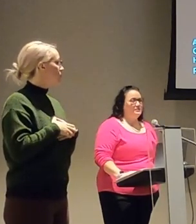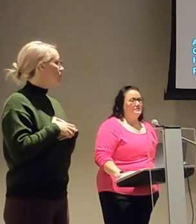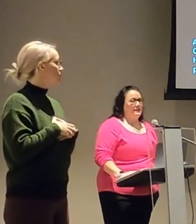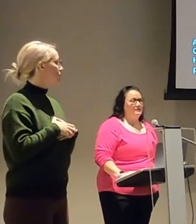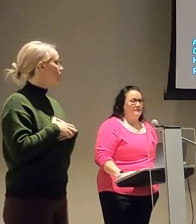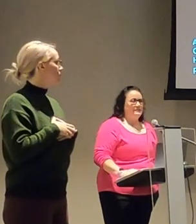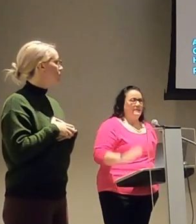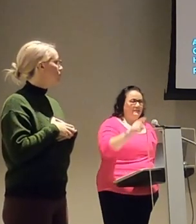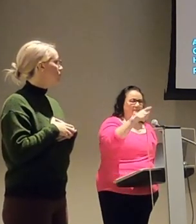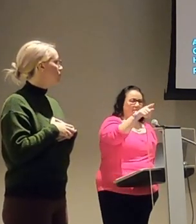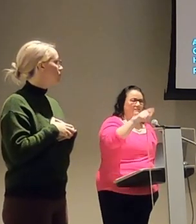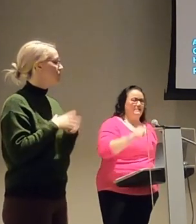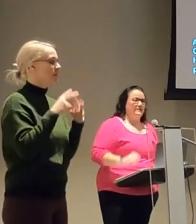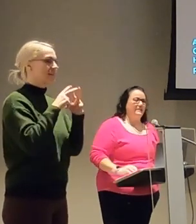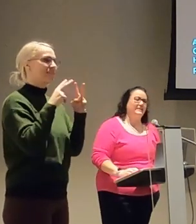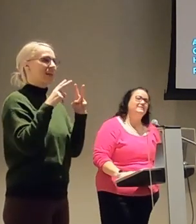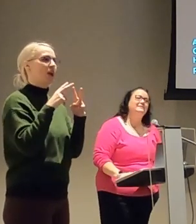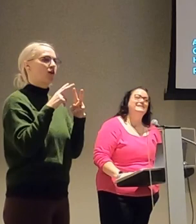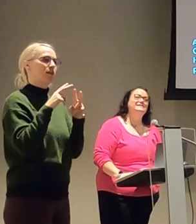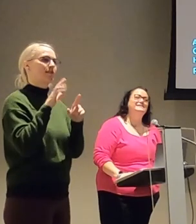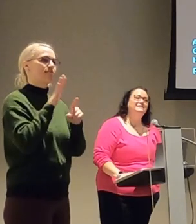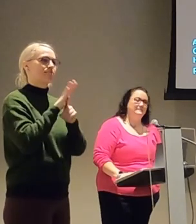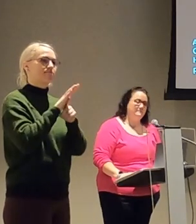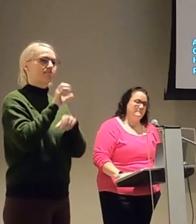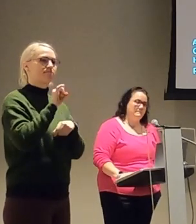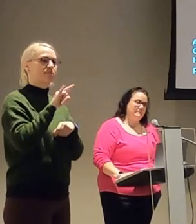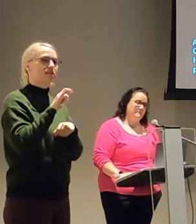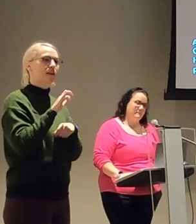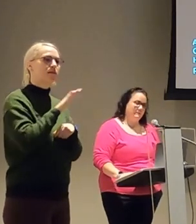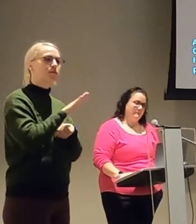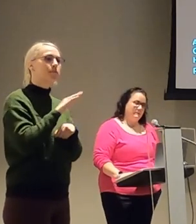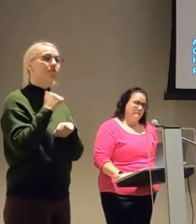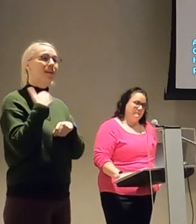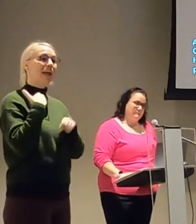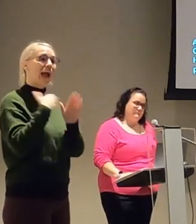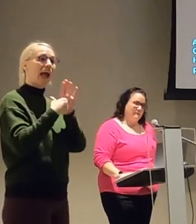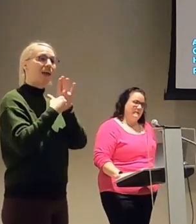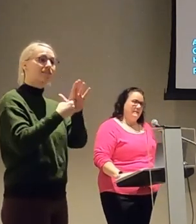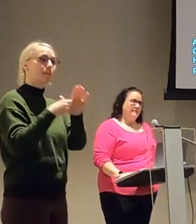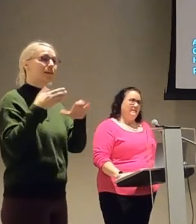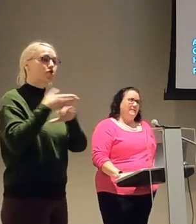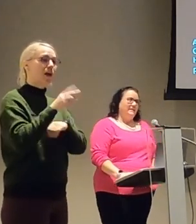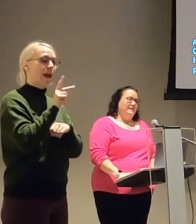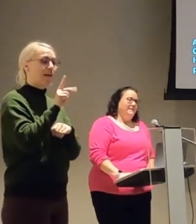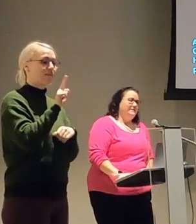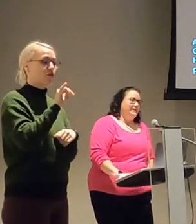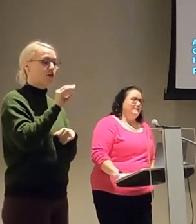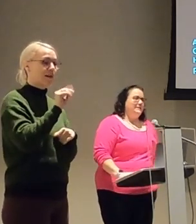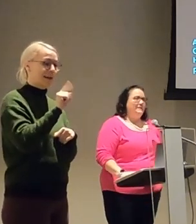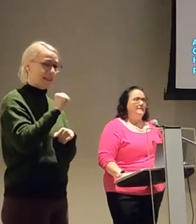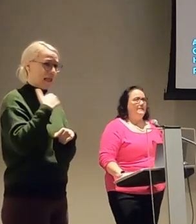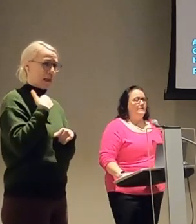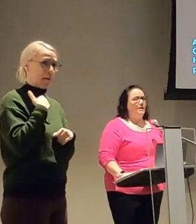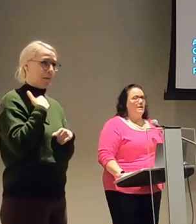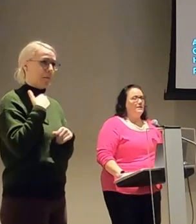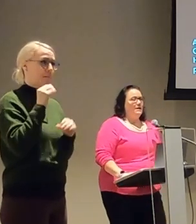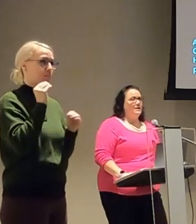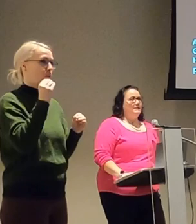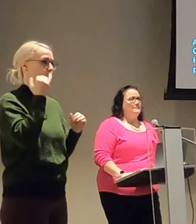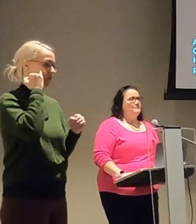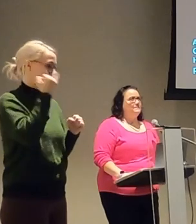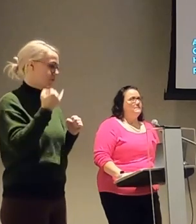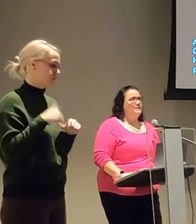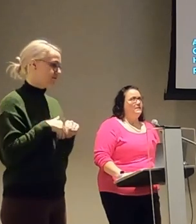it's also again very stylistic of Montagna. Are there depictions after Klimt? I don't know of any, but. So there